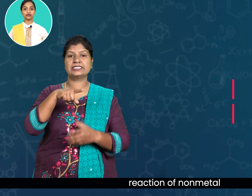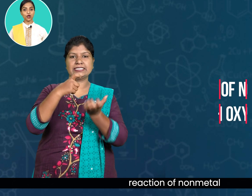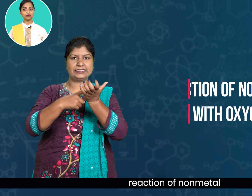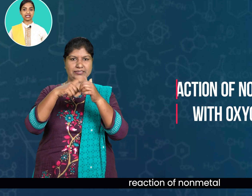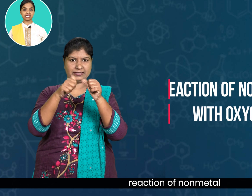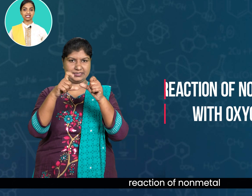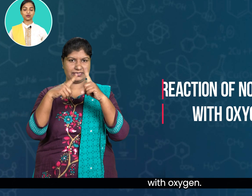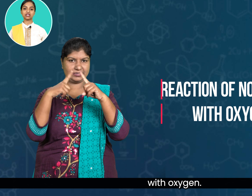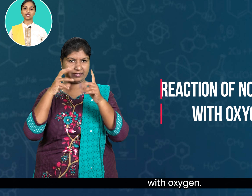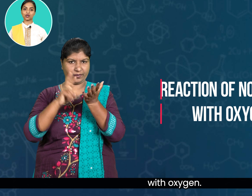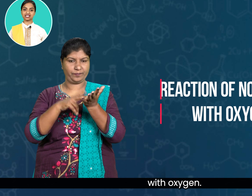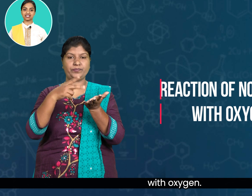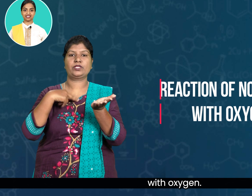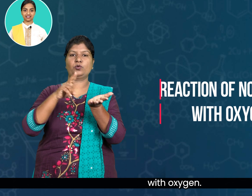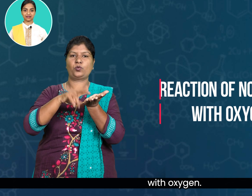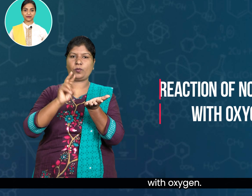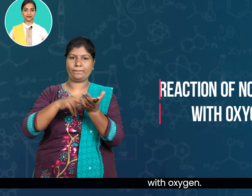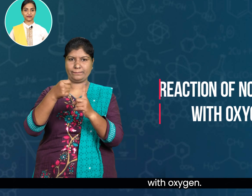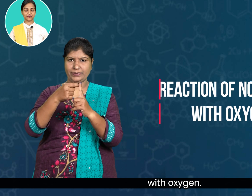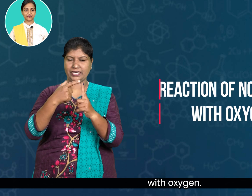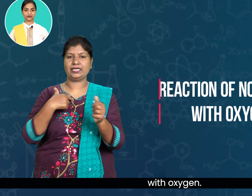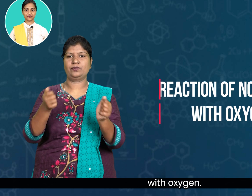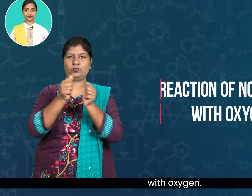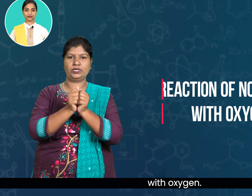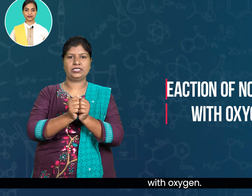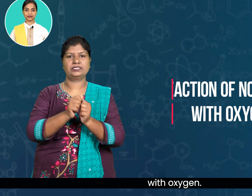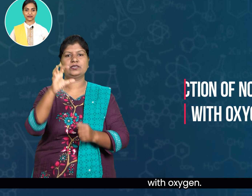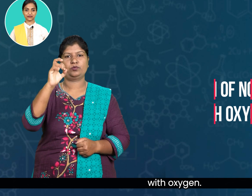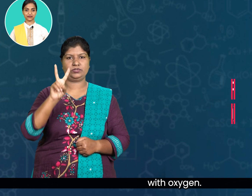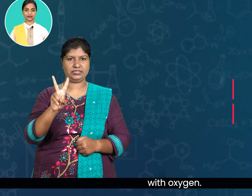Reaction of non-metal with oxygen.